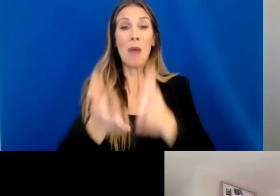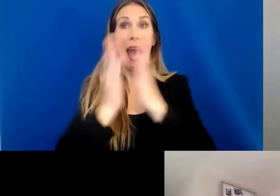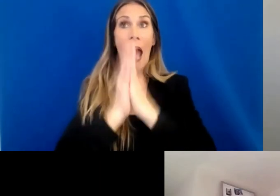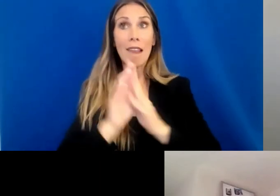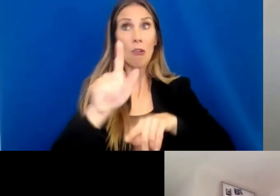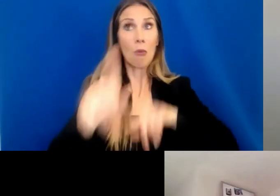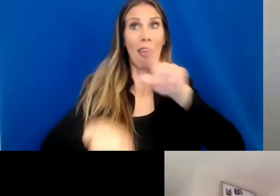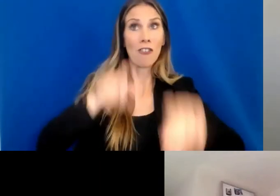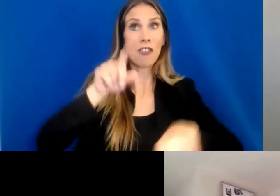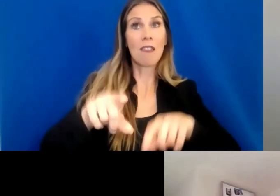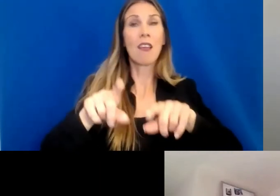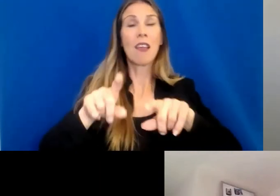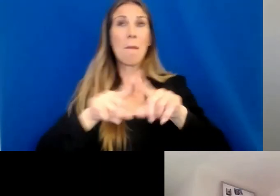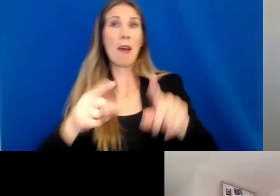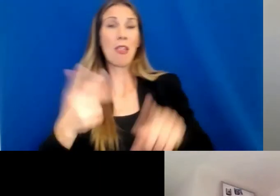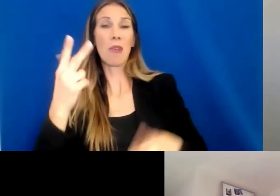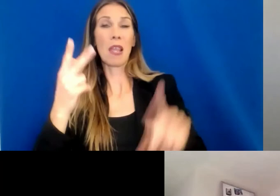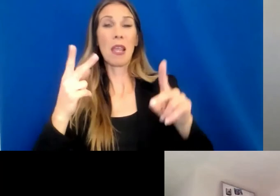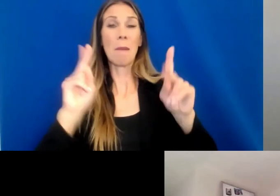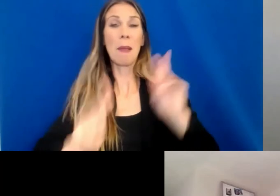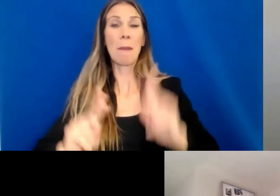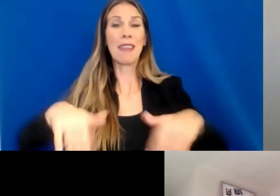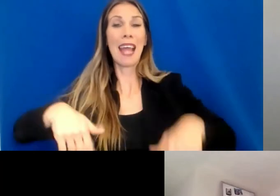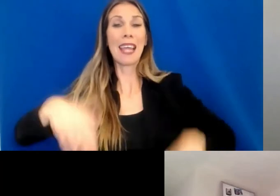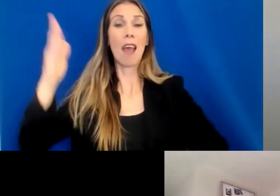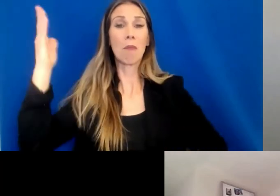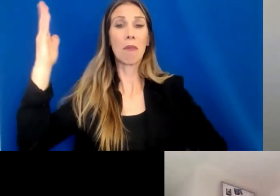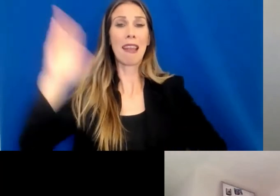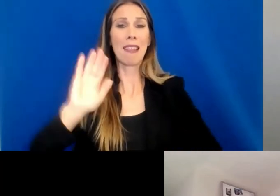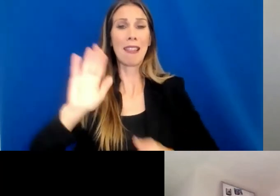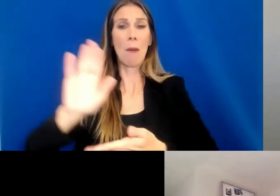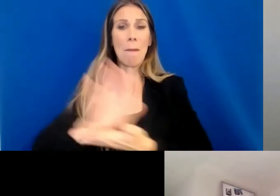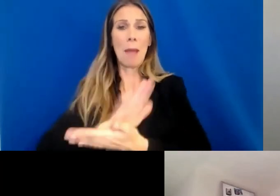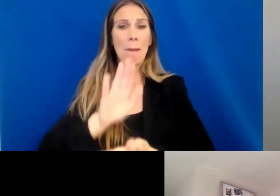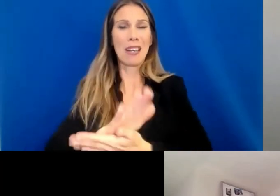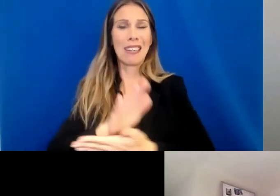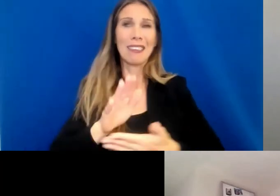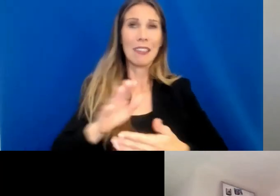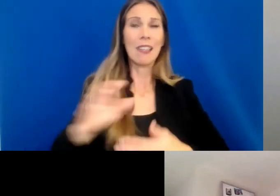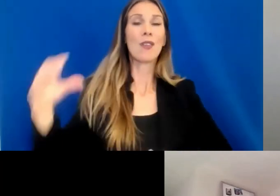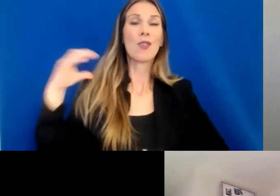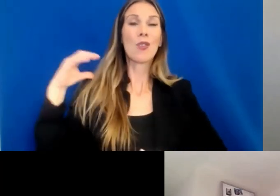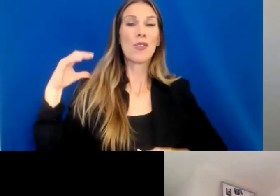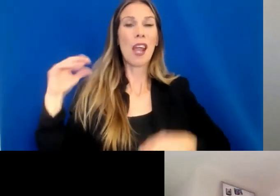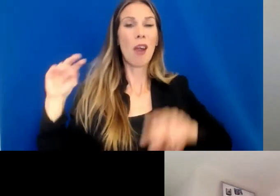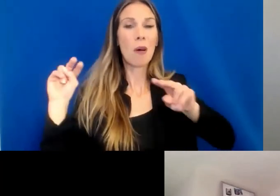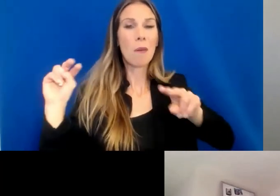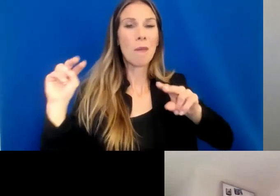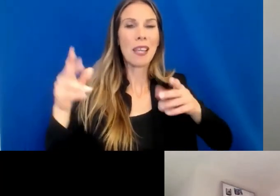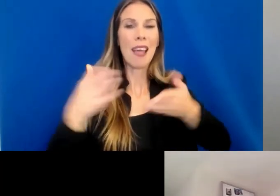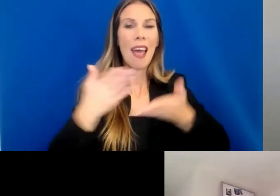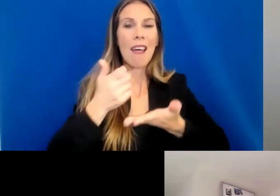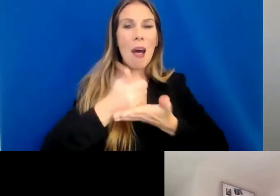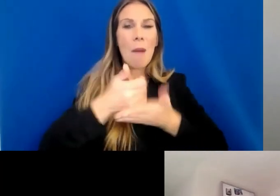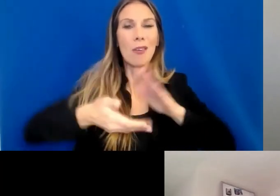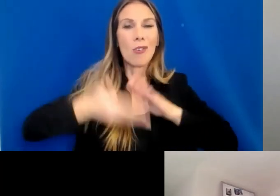yet. So the chair will operate in that, supra role.